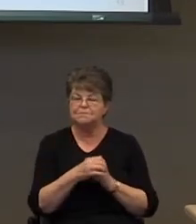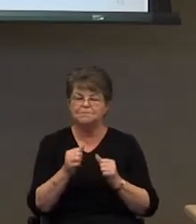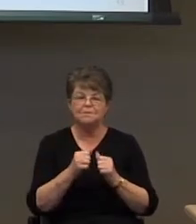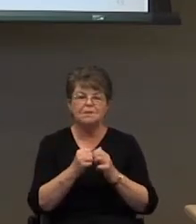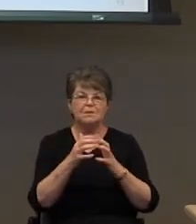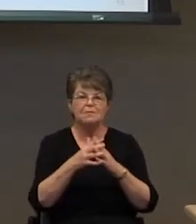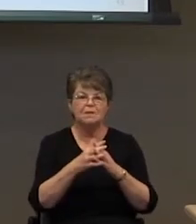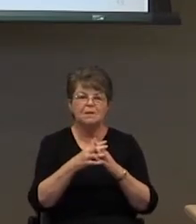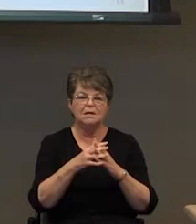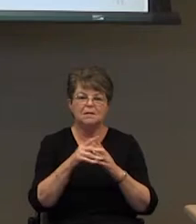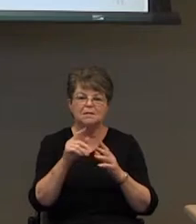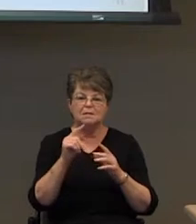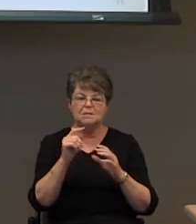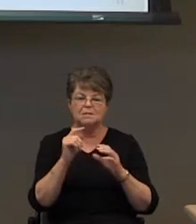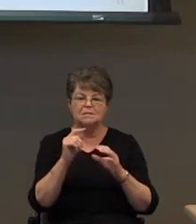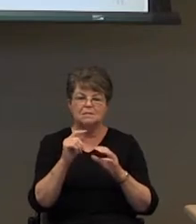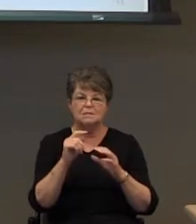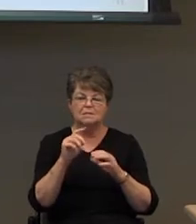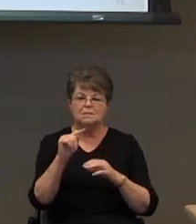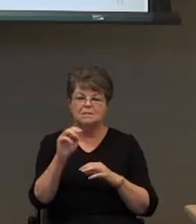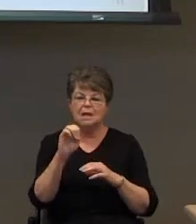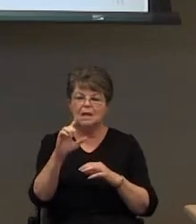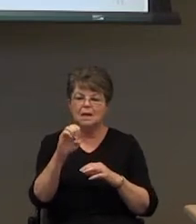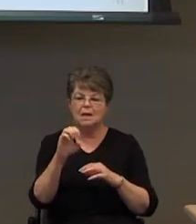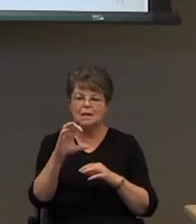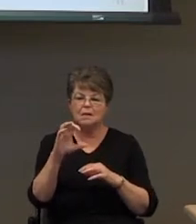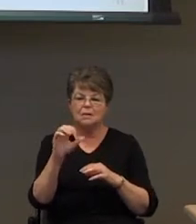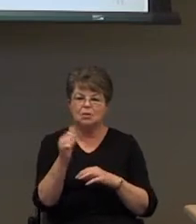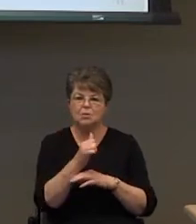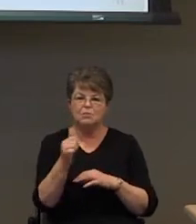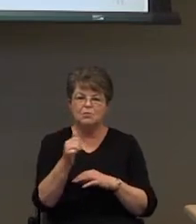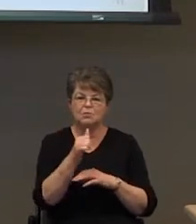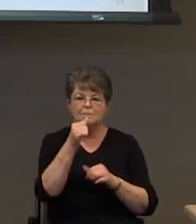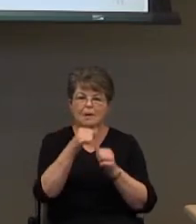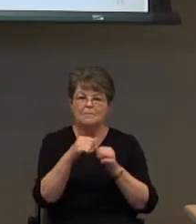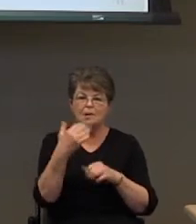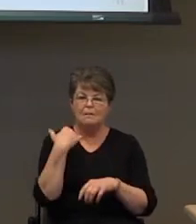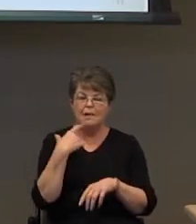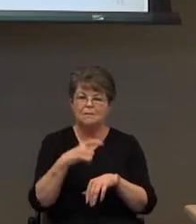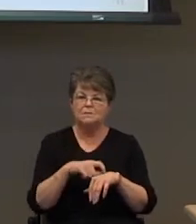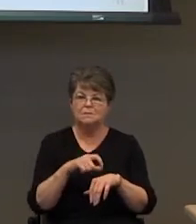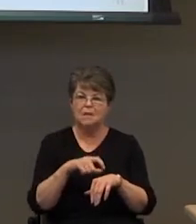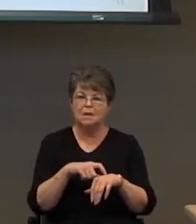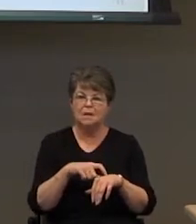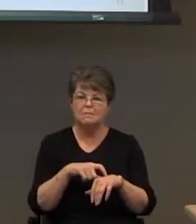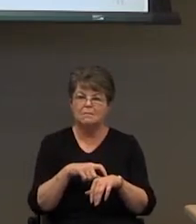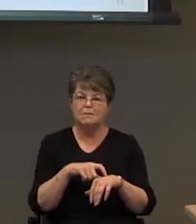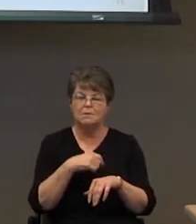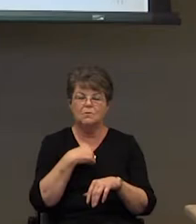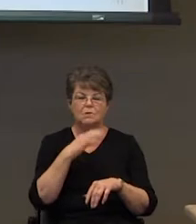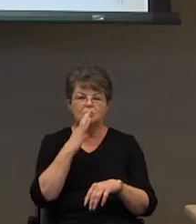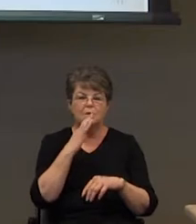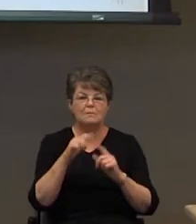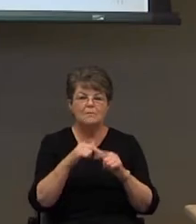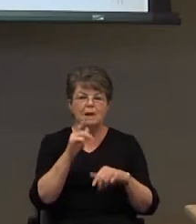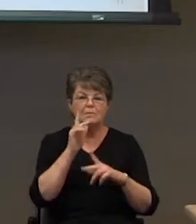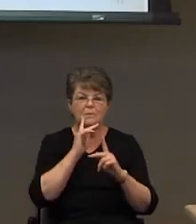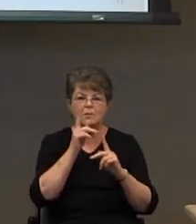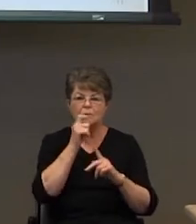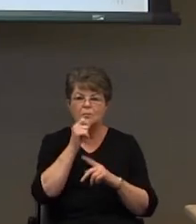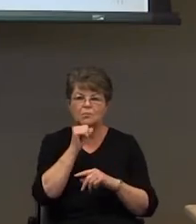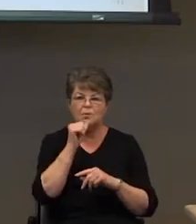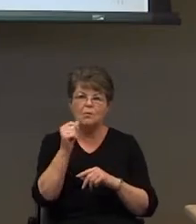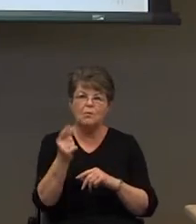Implement the telecommute / quality of life recruitment strategy. If you remember from the last time, this is where we were talking about people who